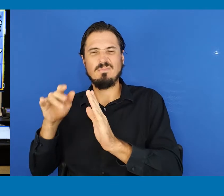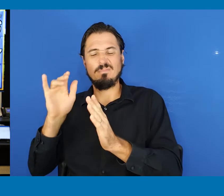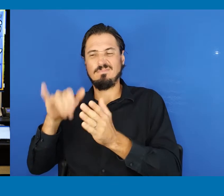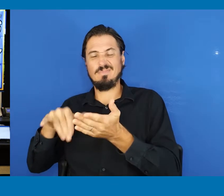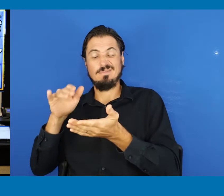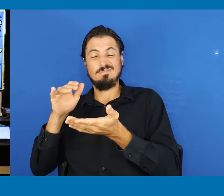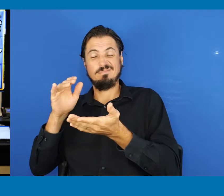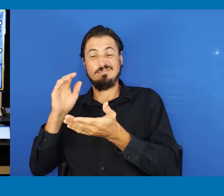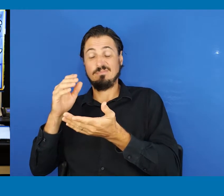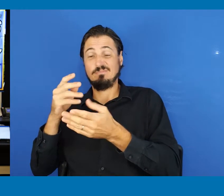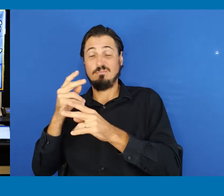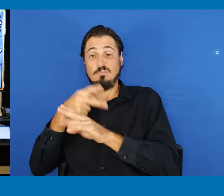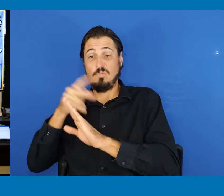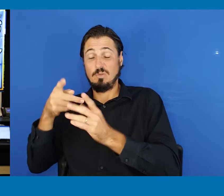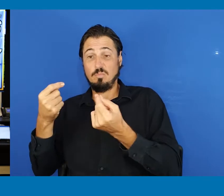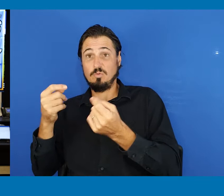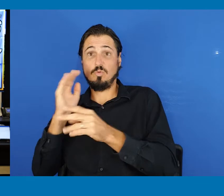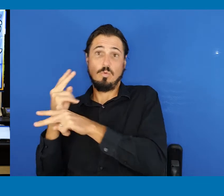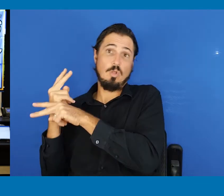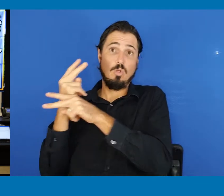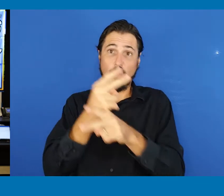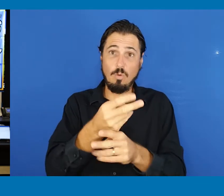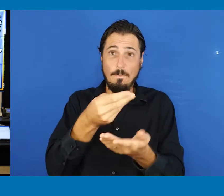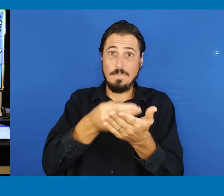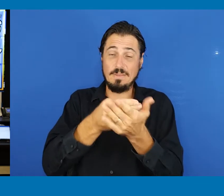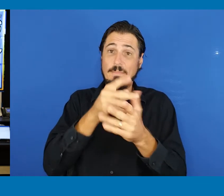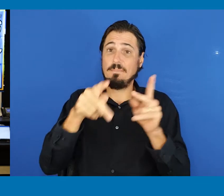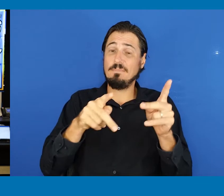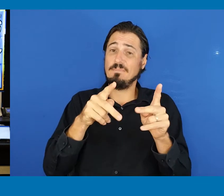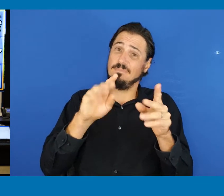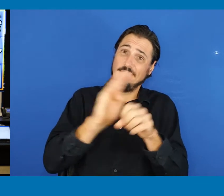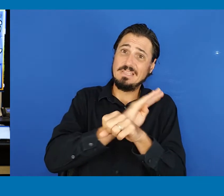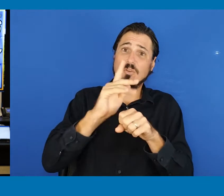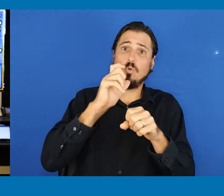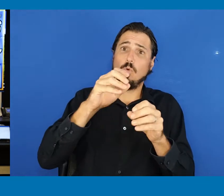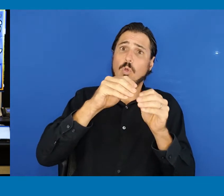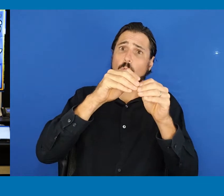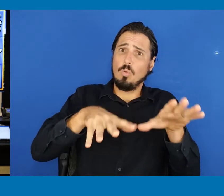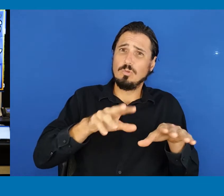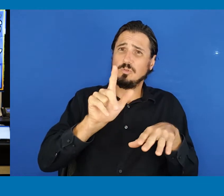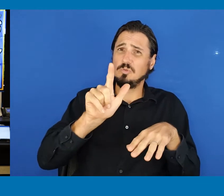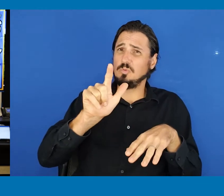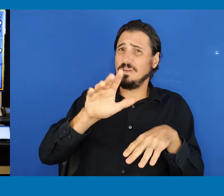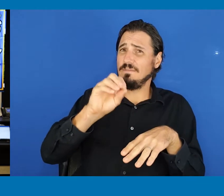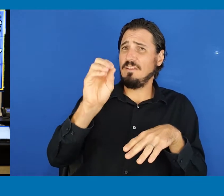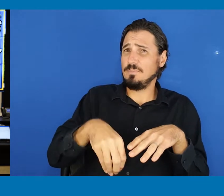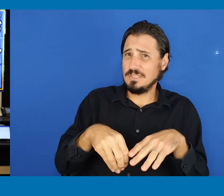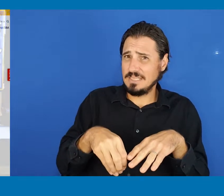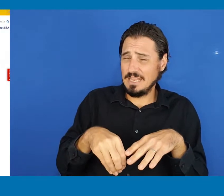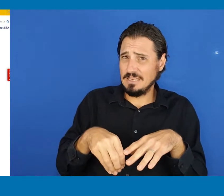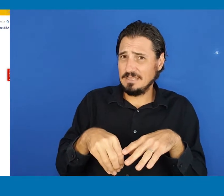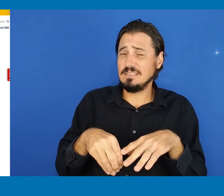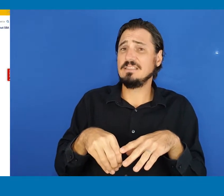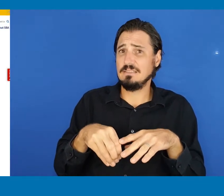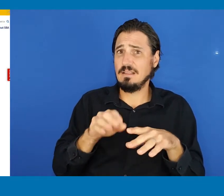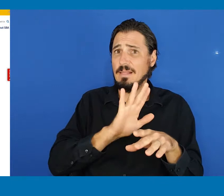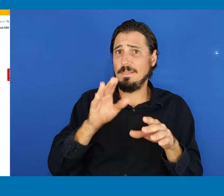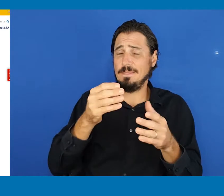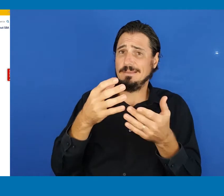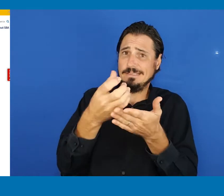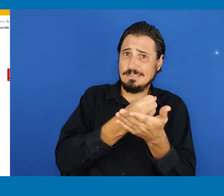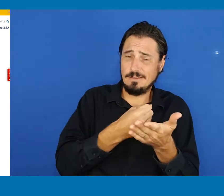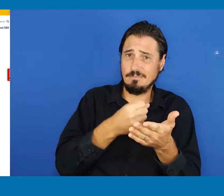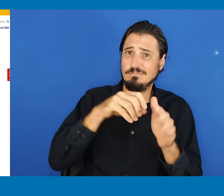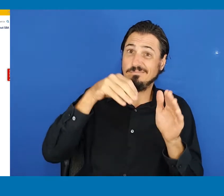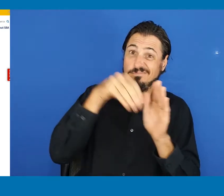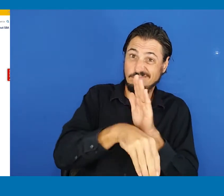provides forgivable loans to businesses that experience a loss of revenue of at least 25%. Small businesses